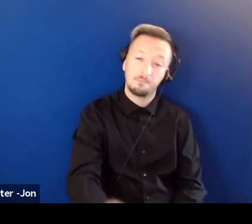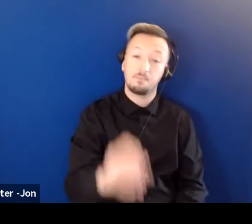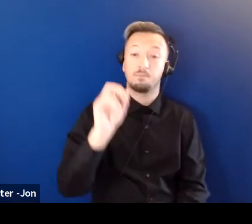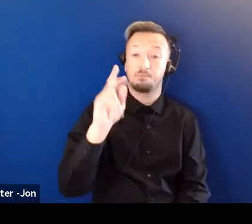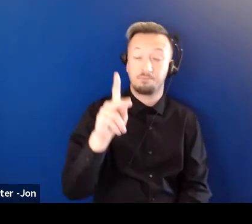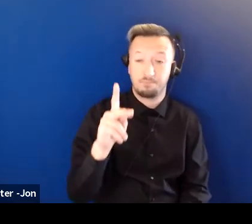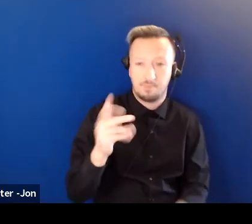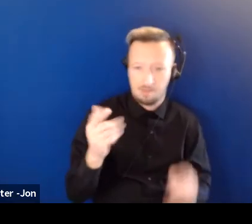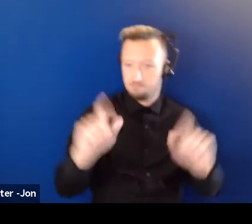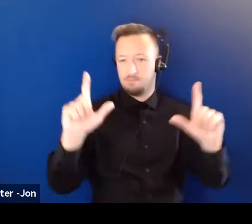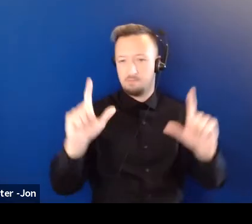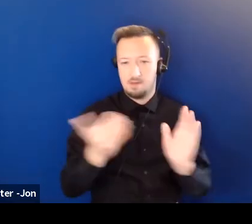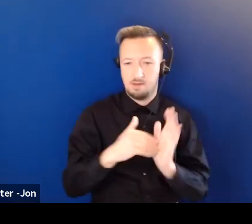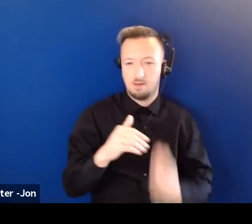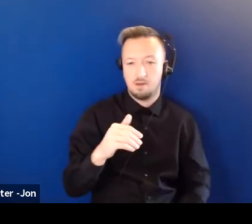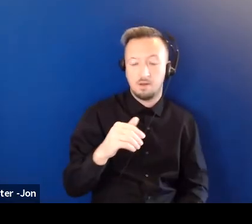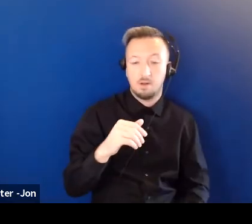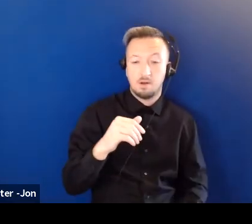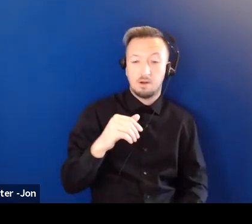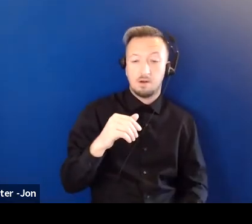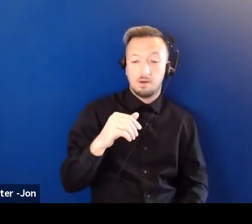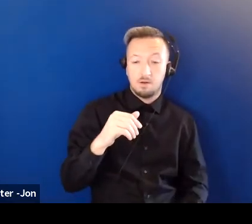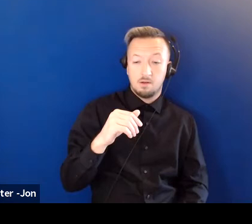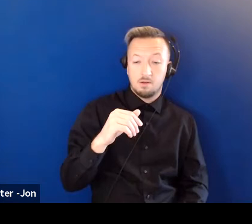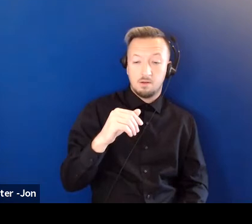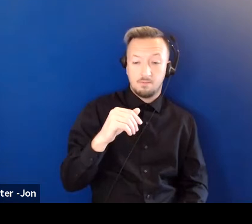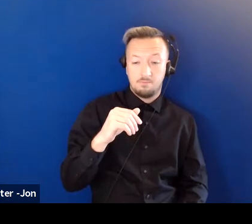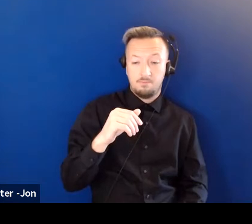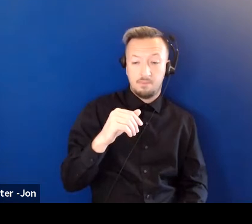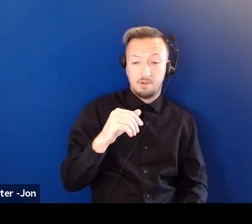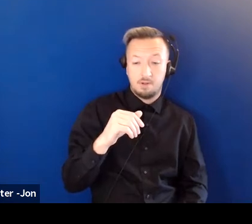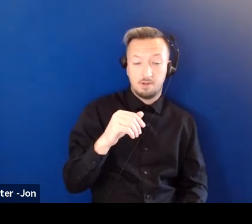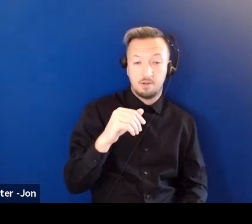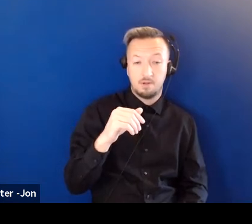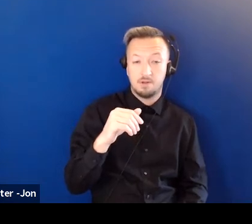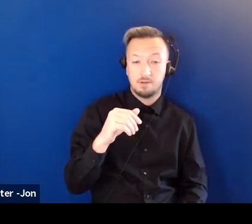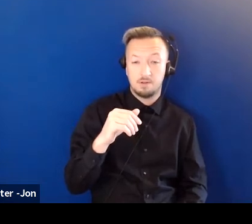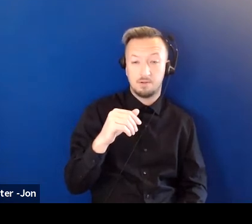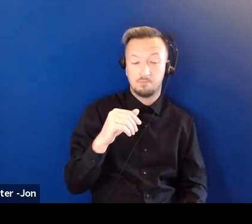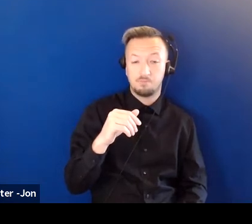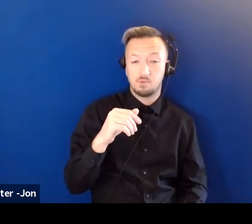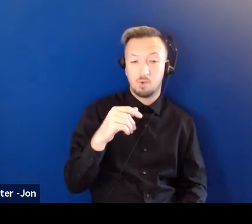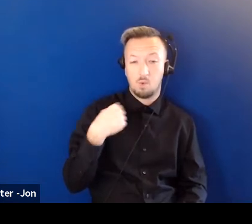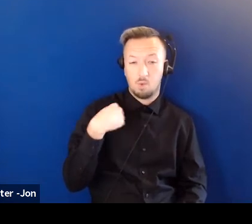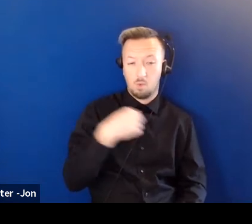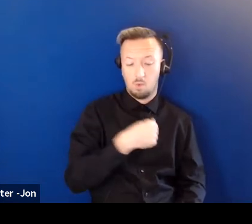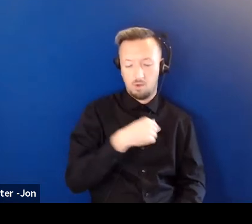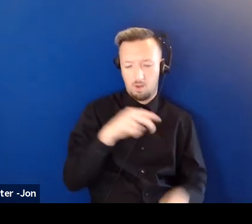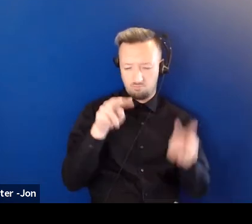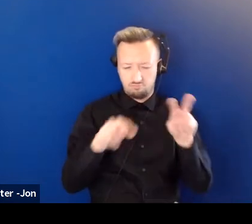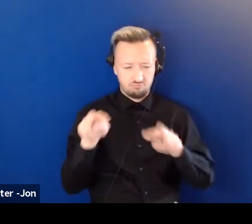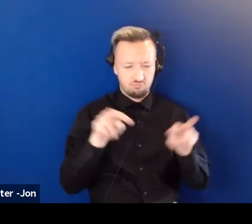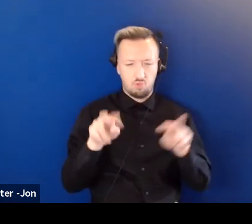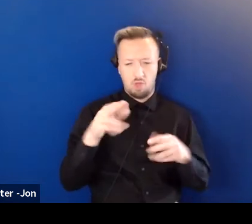So when we were looking at our trends in the youth that we were serving, we noticed that we were missing kind of that